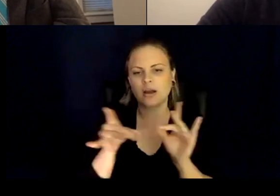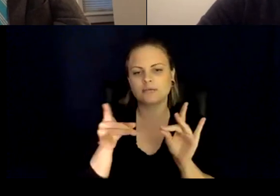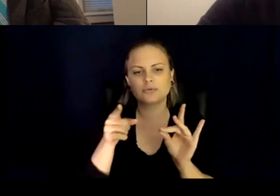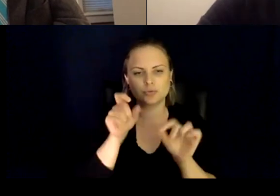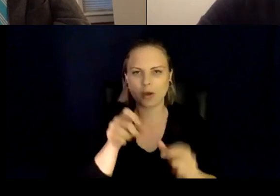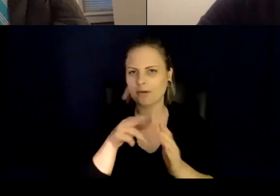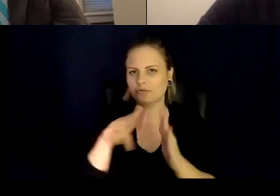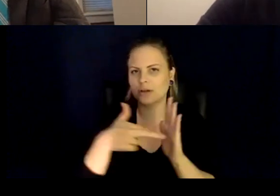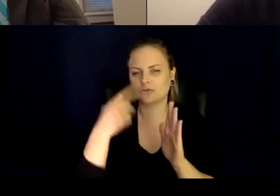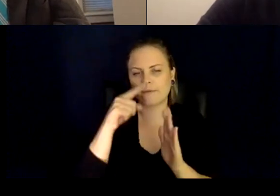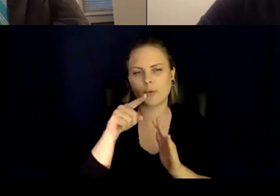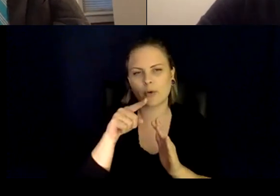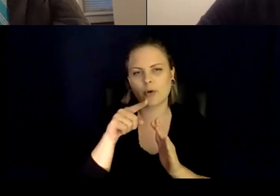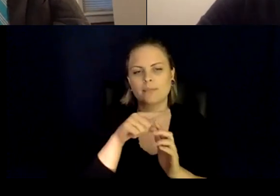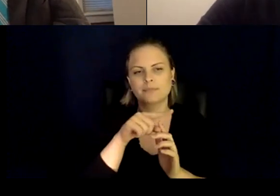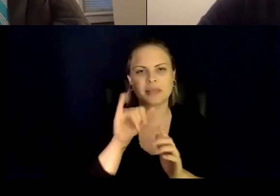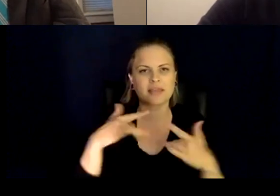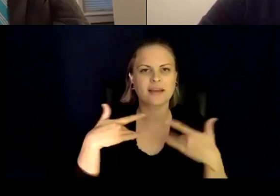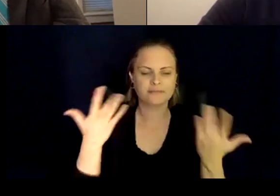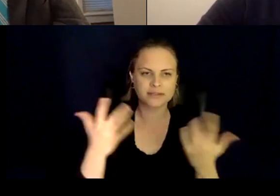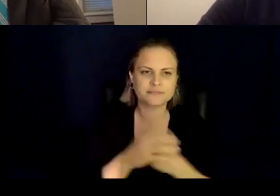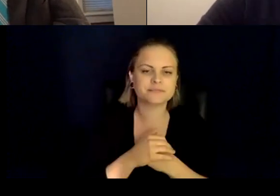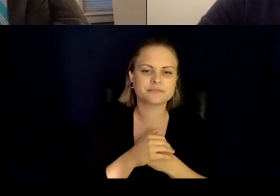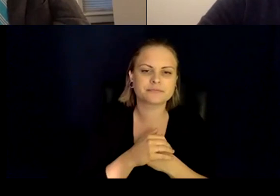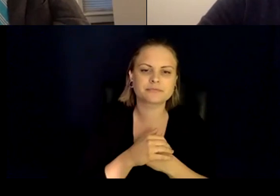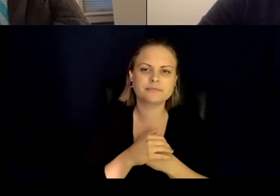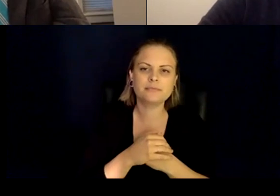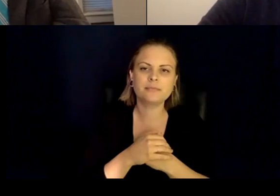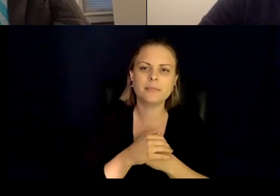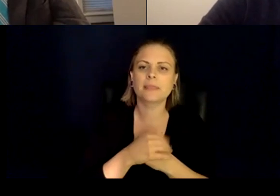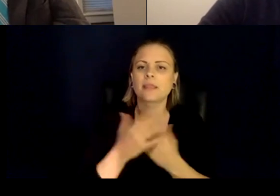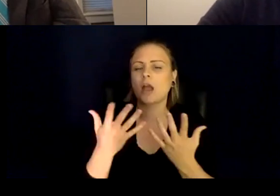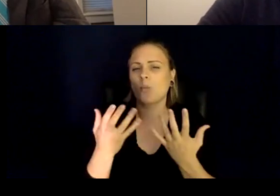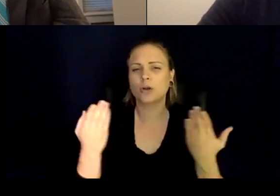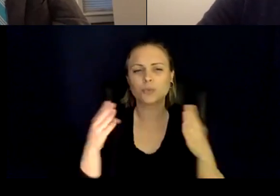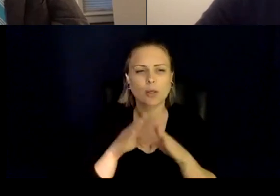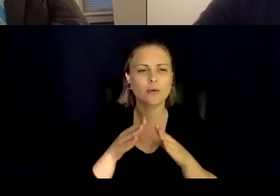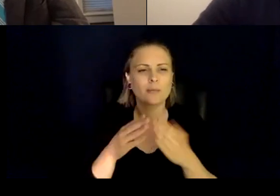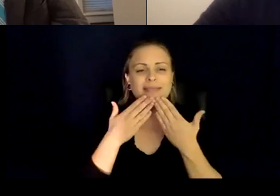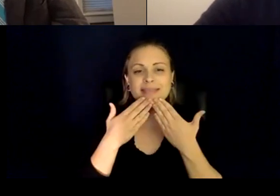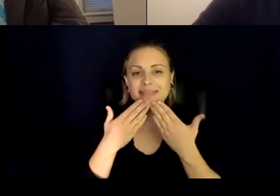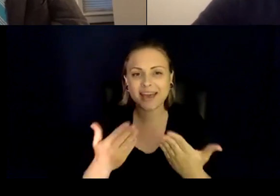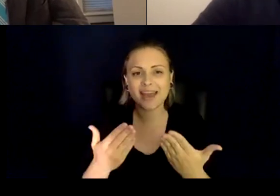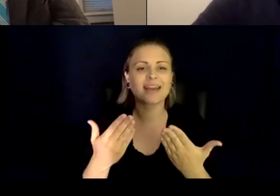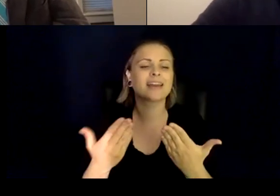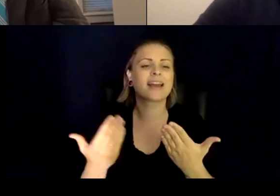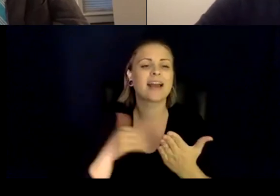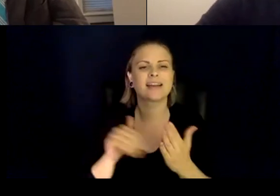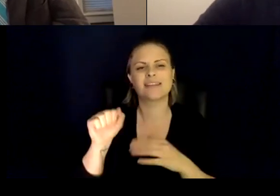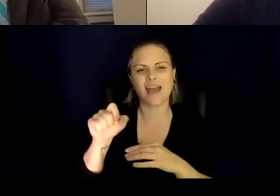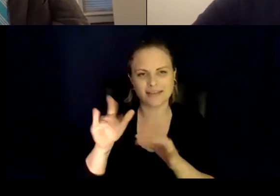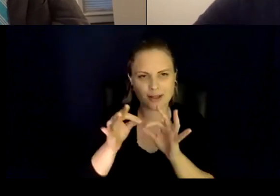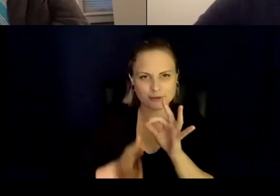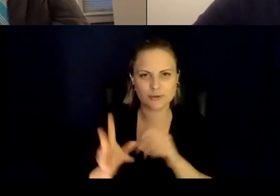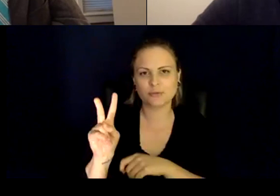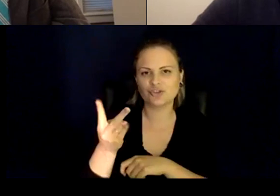register for those events as well. I'd like to close by thanking once again our ASL interpreters,